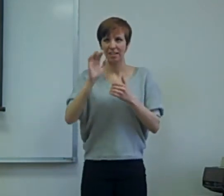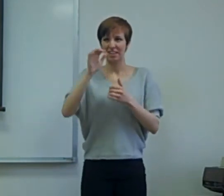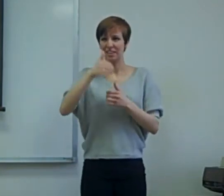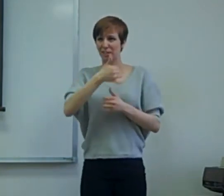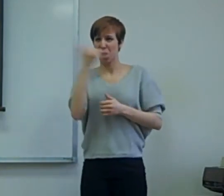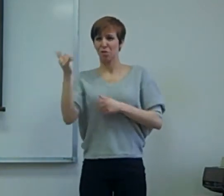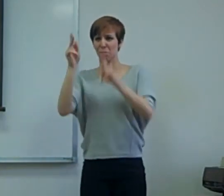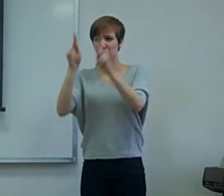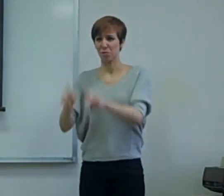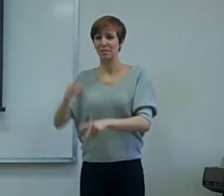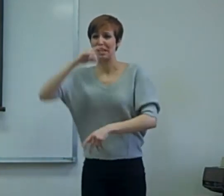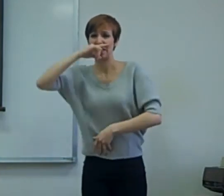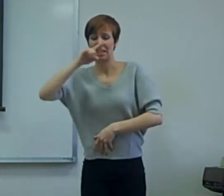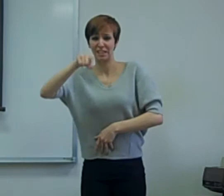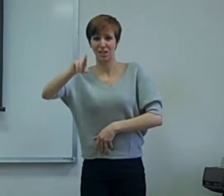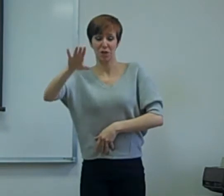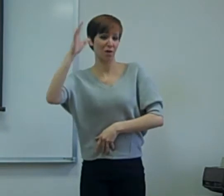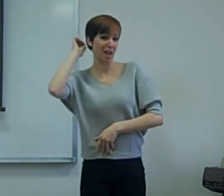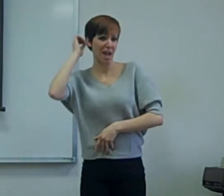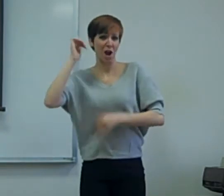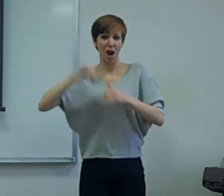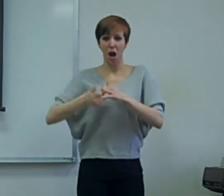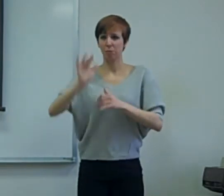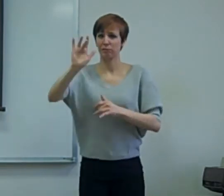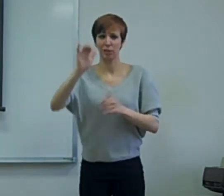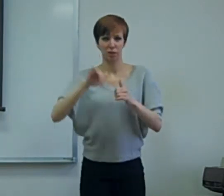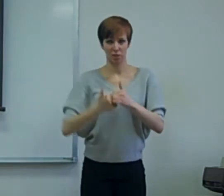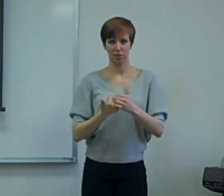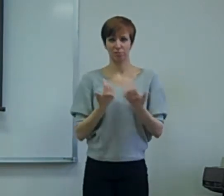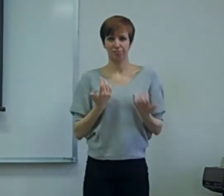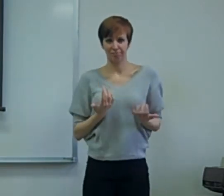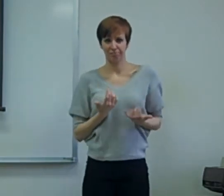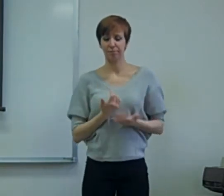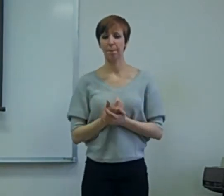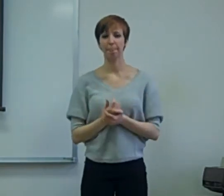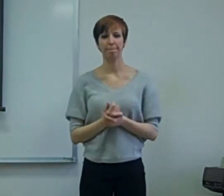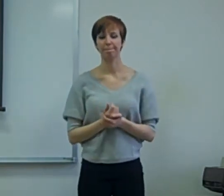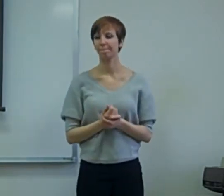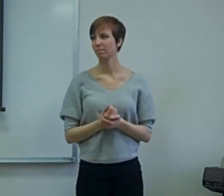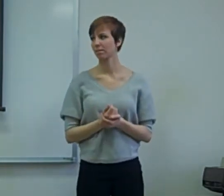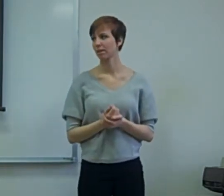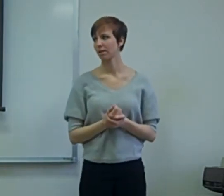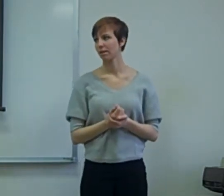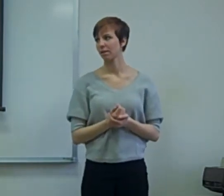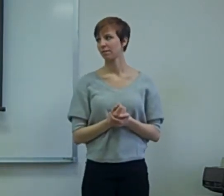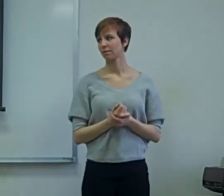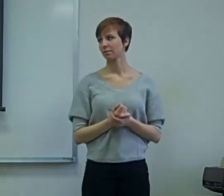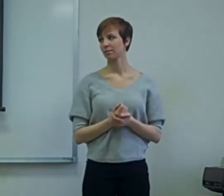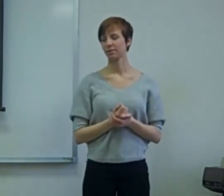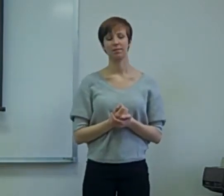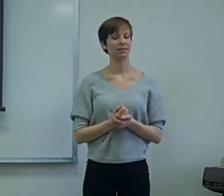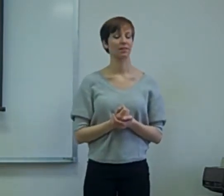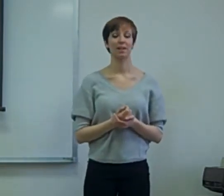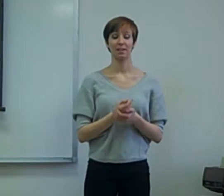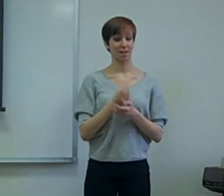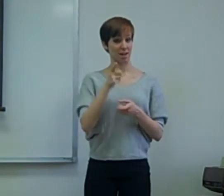it's really unpredictable. Okay, I'm telling you, there is no way I could have walked out of that store without touching that kid's head. I don't